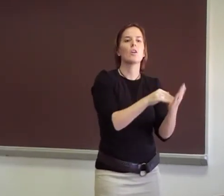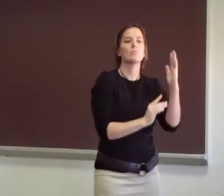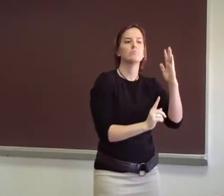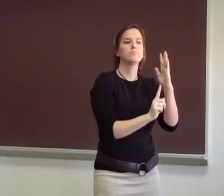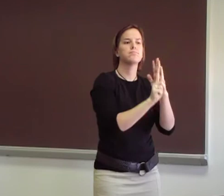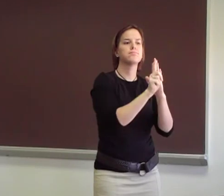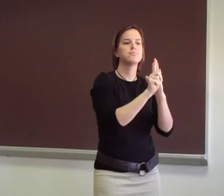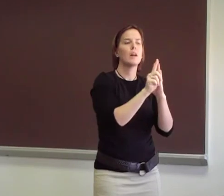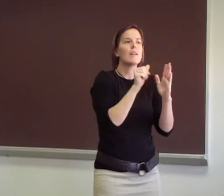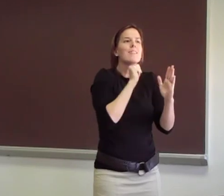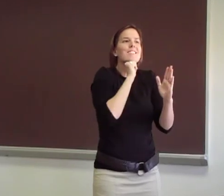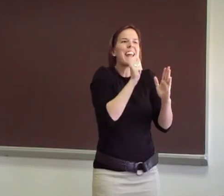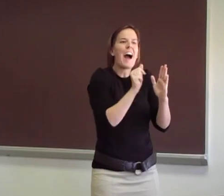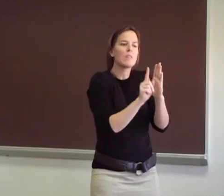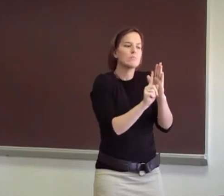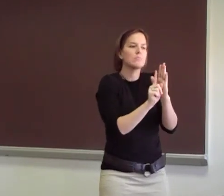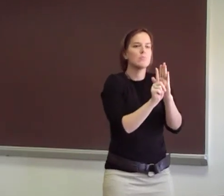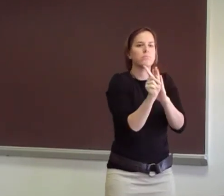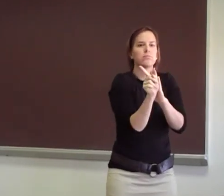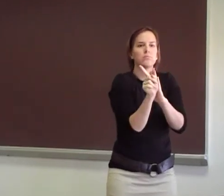clay around that metal to create